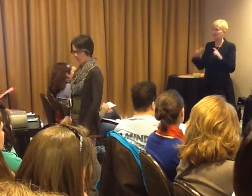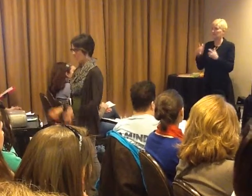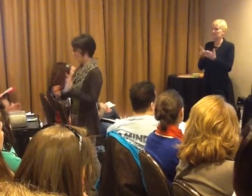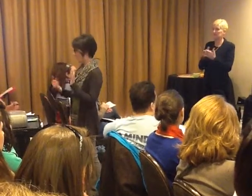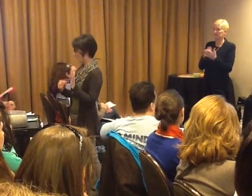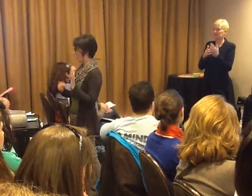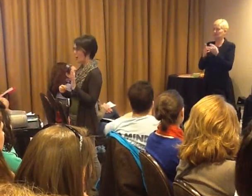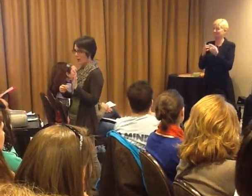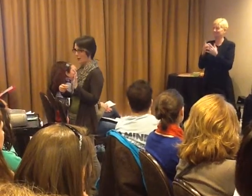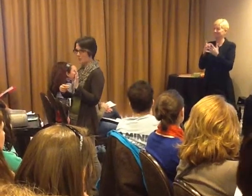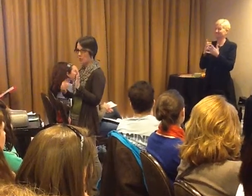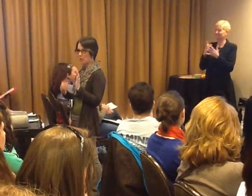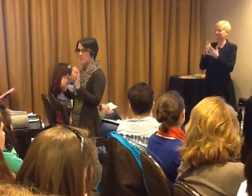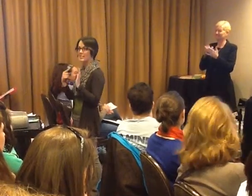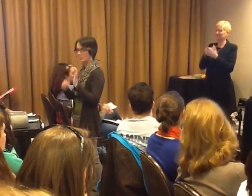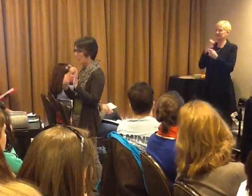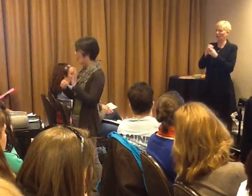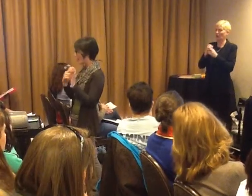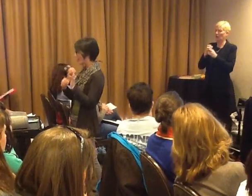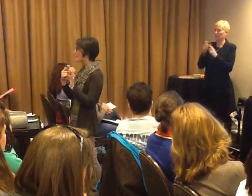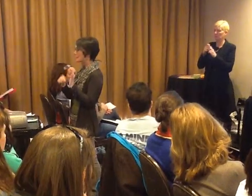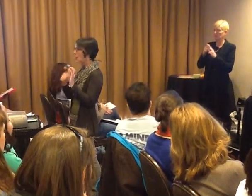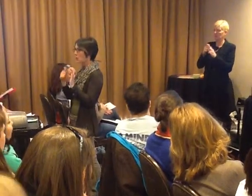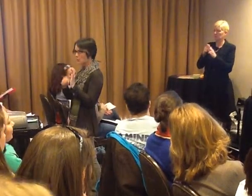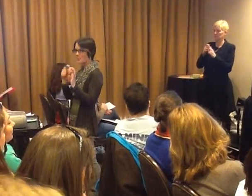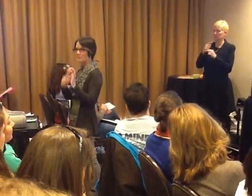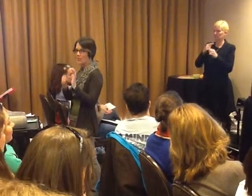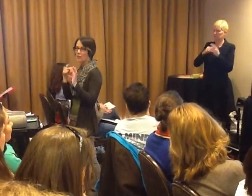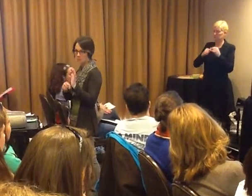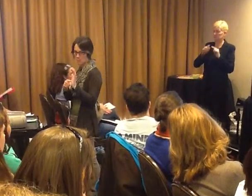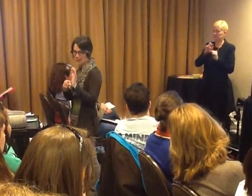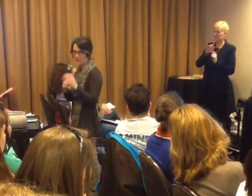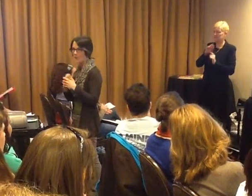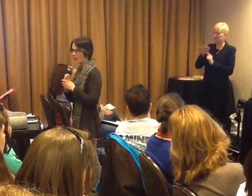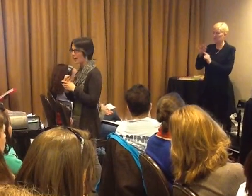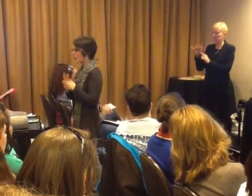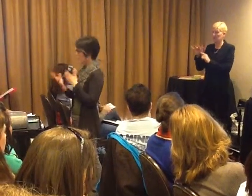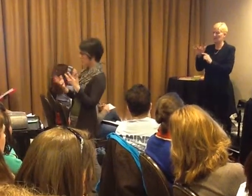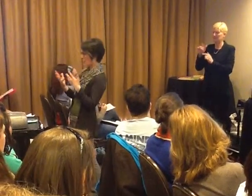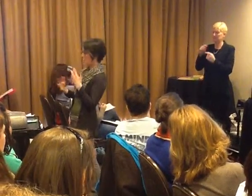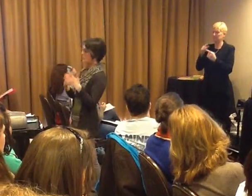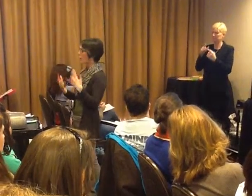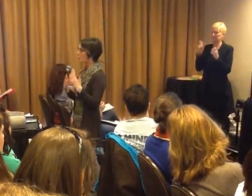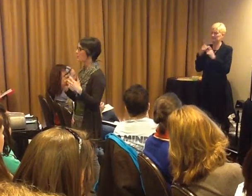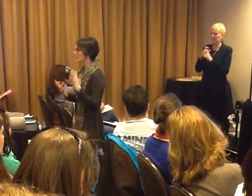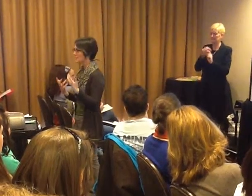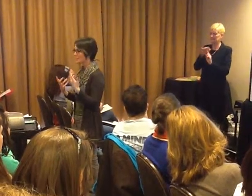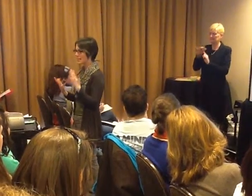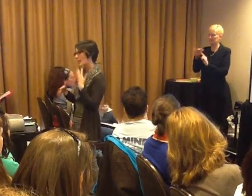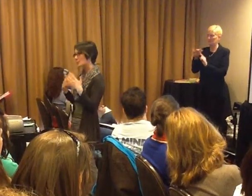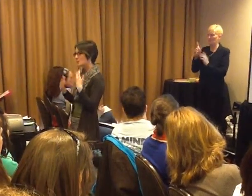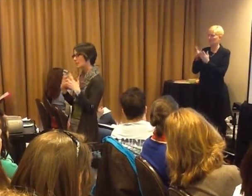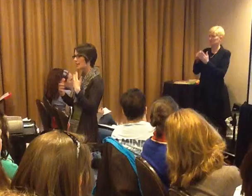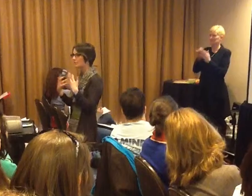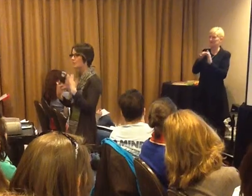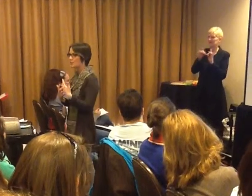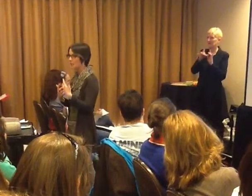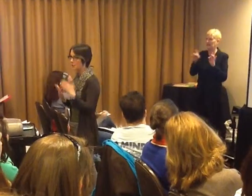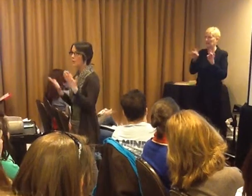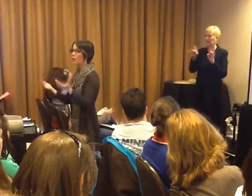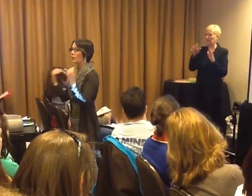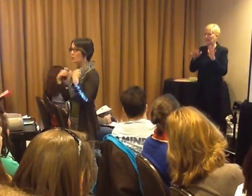like, oh, that's a hard word to spell. And that's a hard word to finger spell. Or, ooh, that was an awkward sentence. I kept